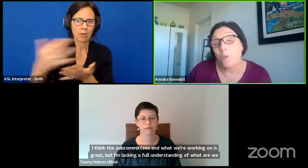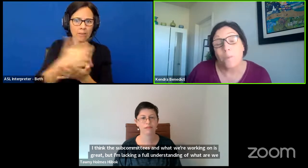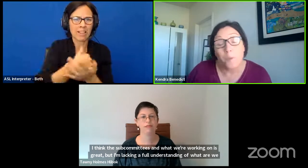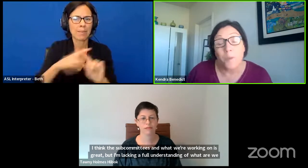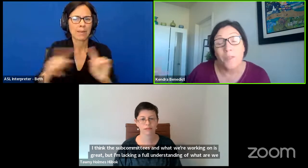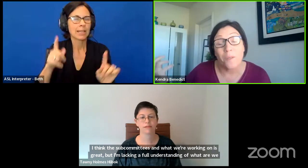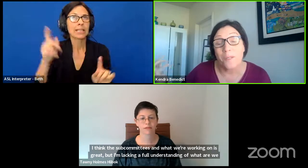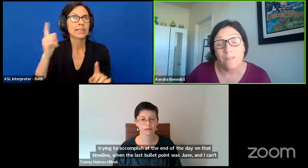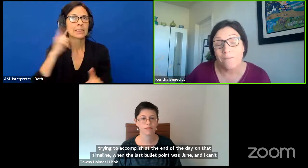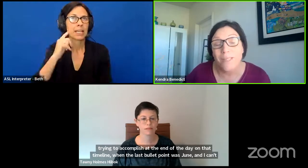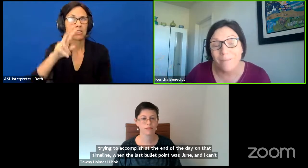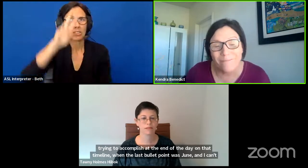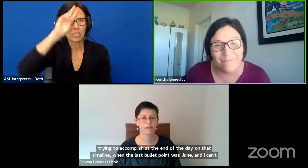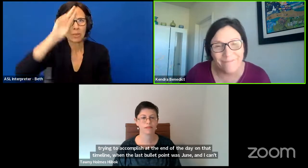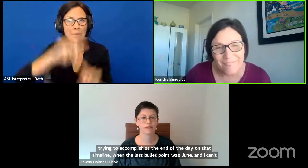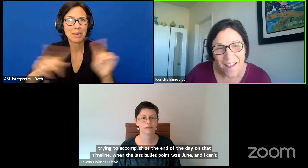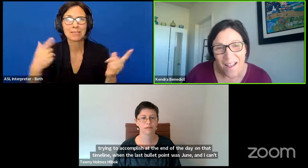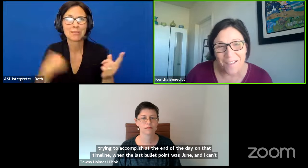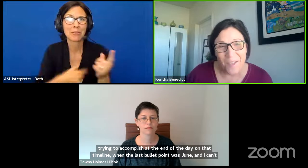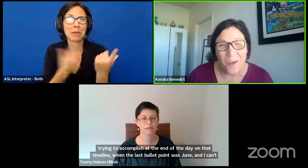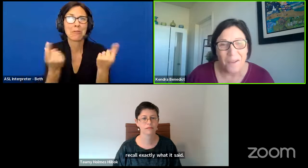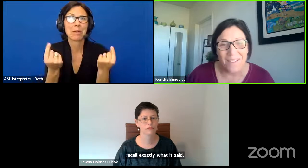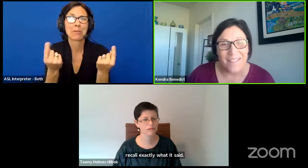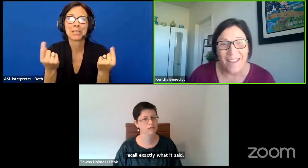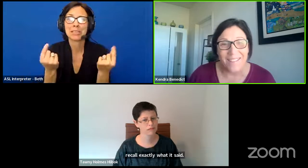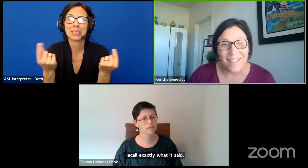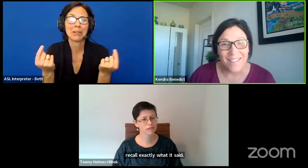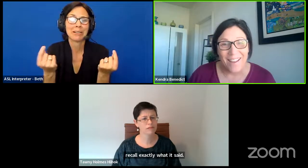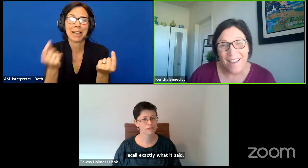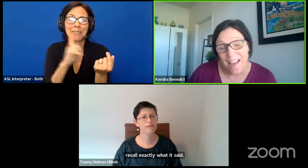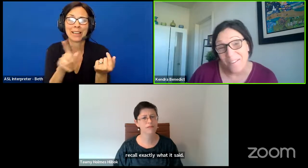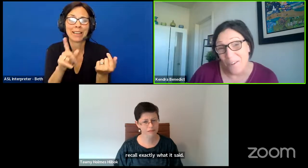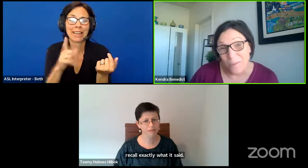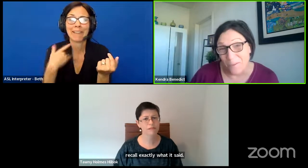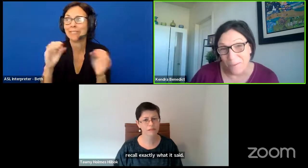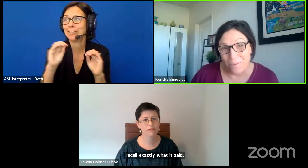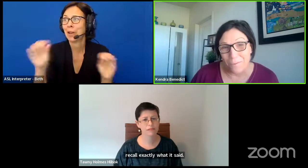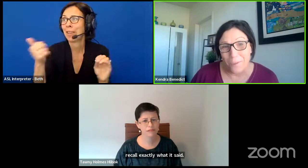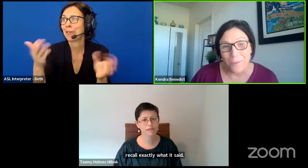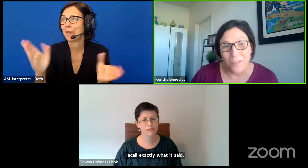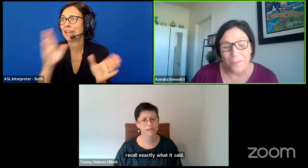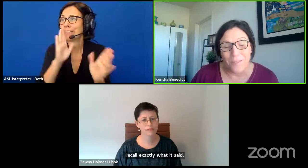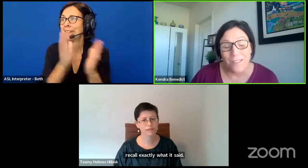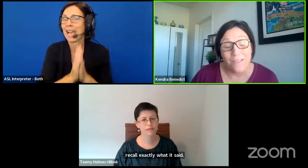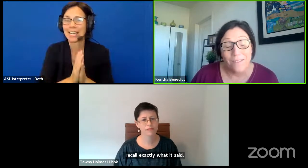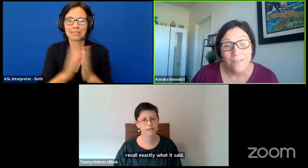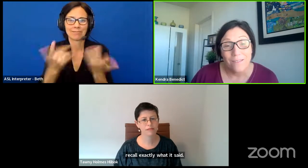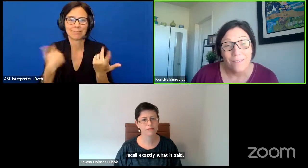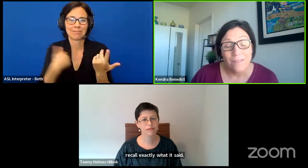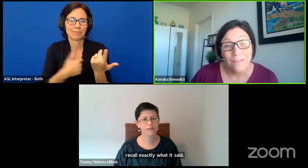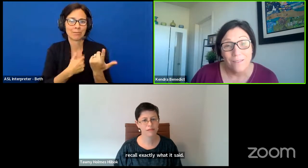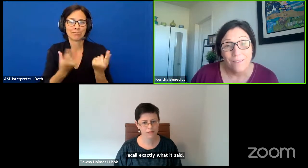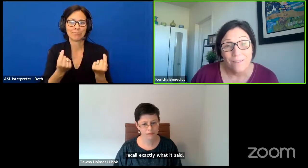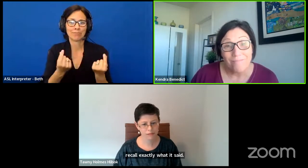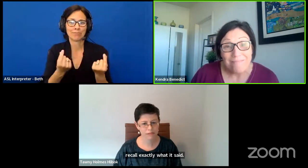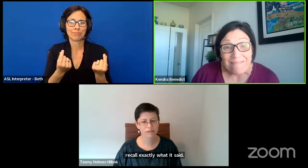really stupid, but what are we doing? I don't know how else to ask it. I don't know what we're all doing here.